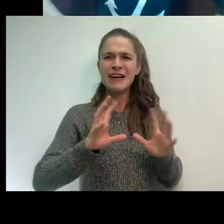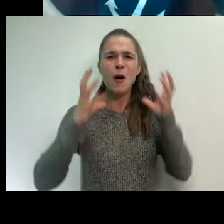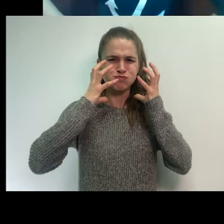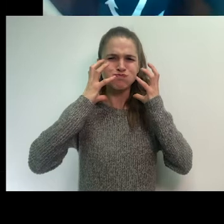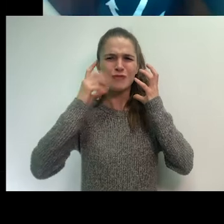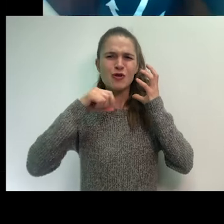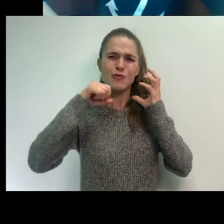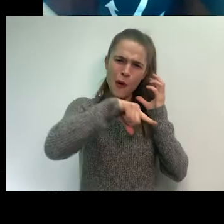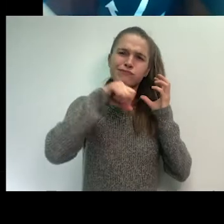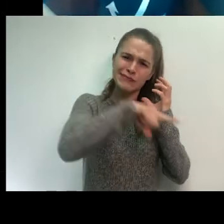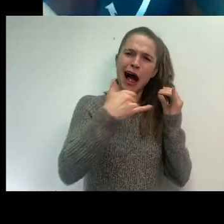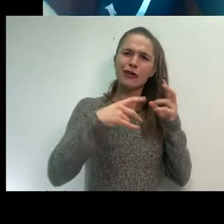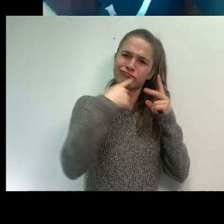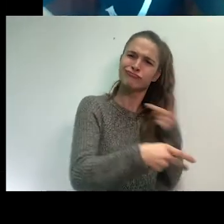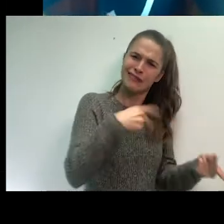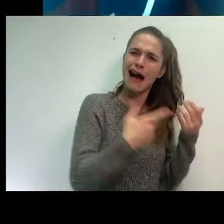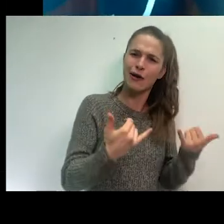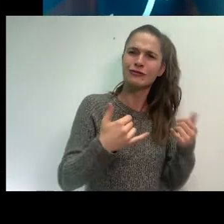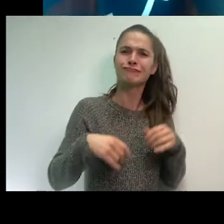out at once.